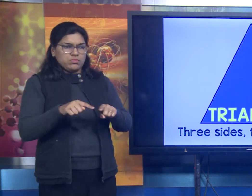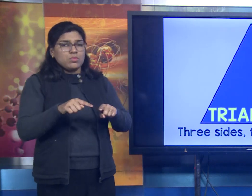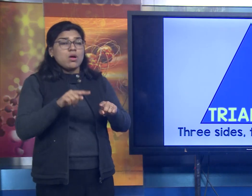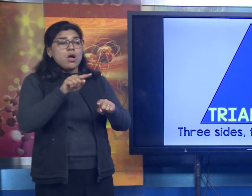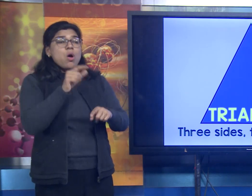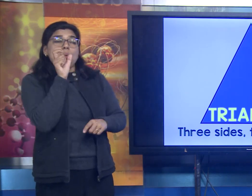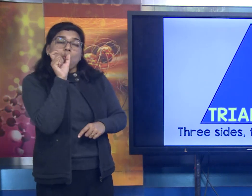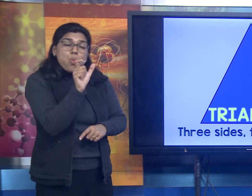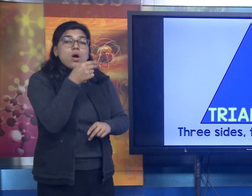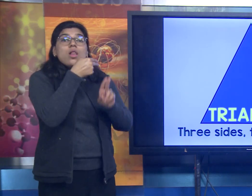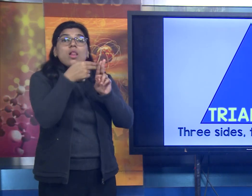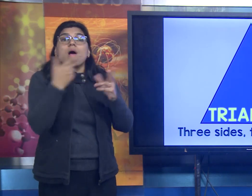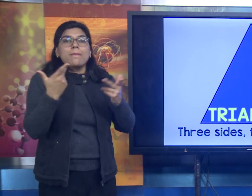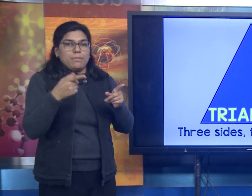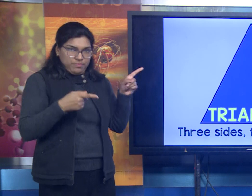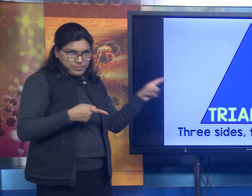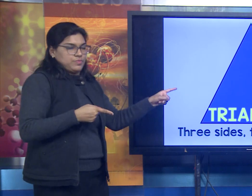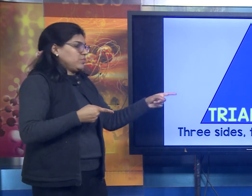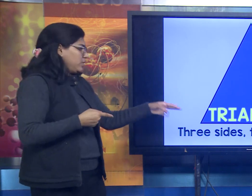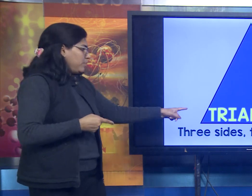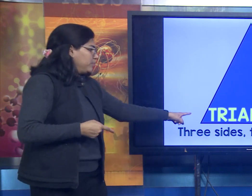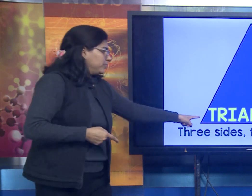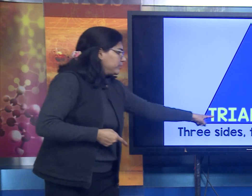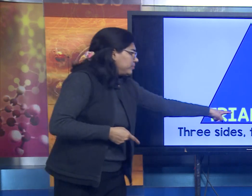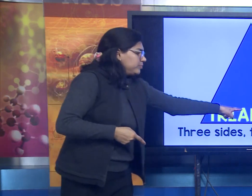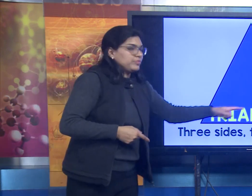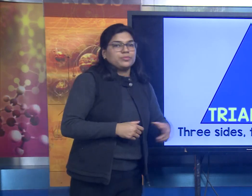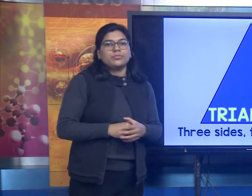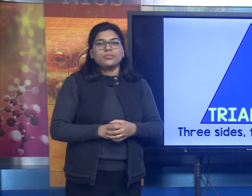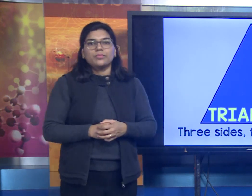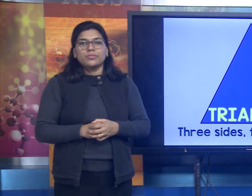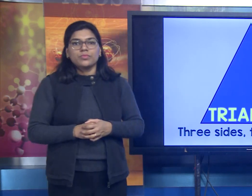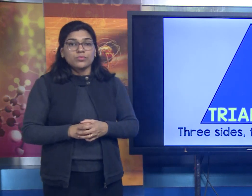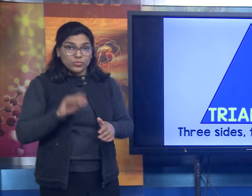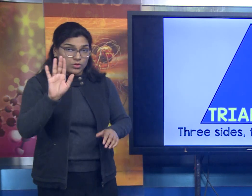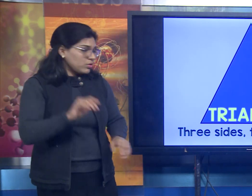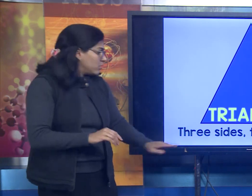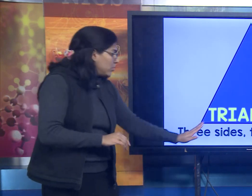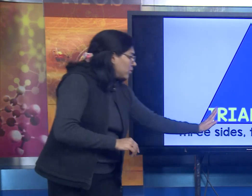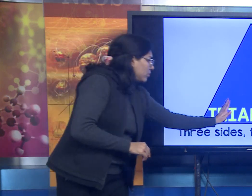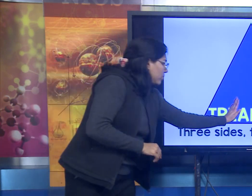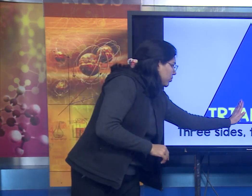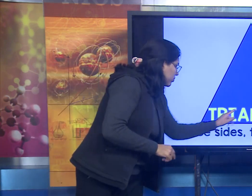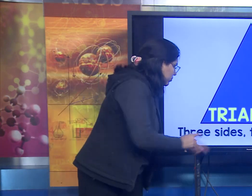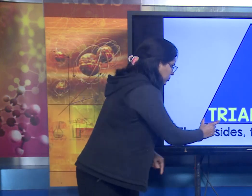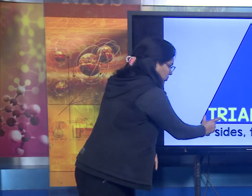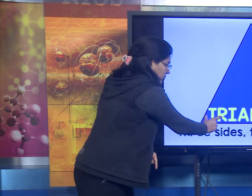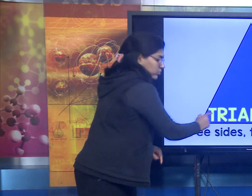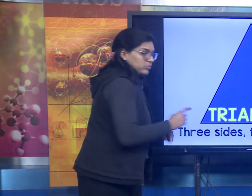We have understood that three sides and three angles are there, and that image is called as triangle. See,